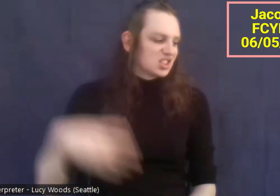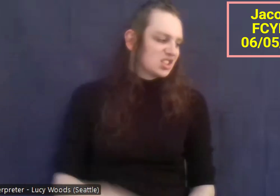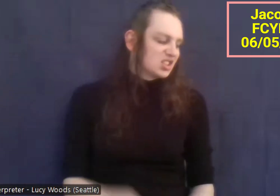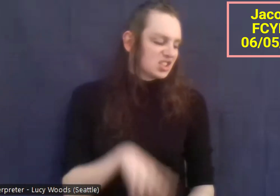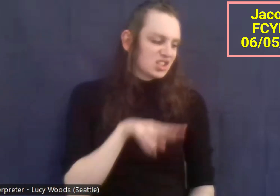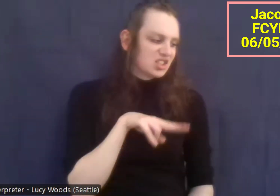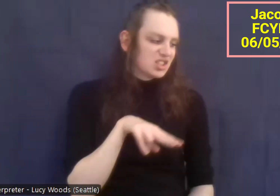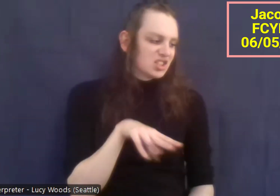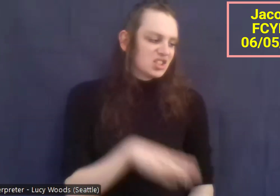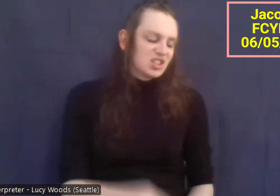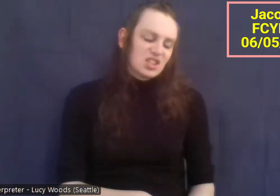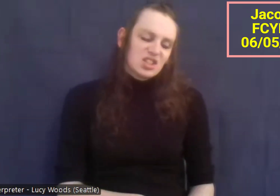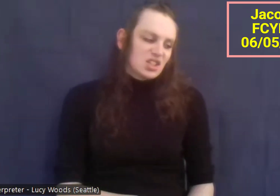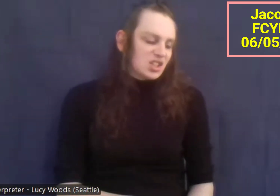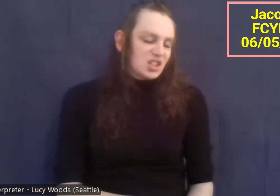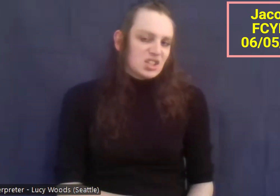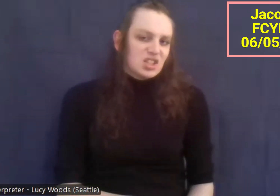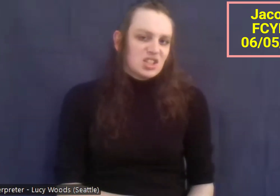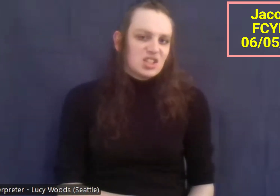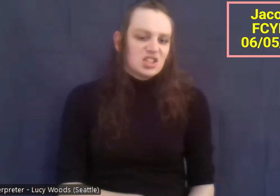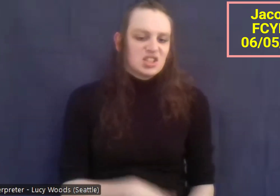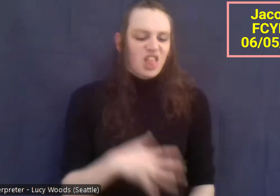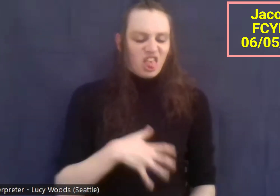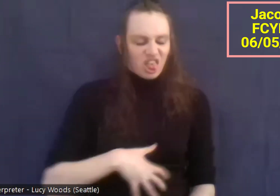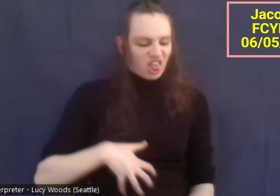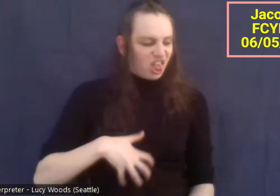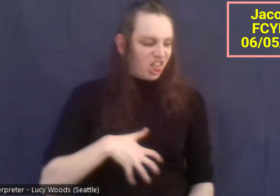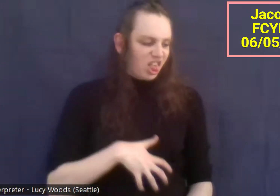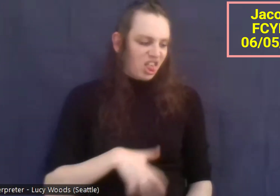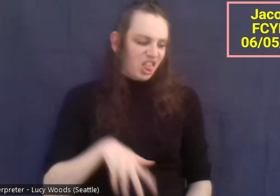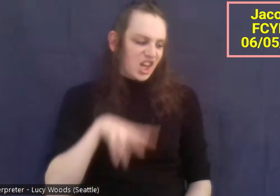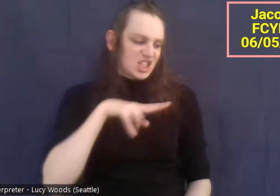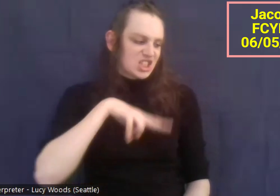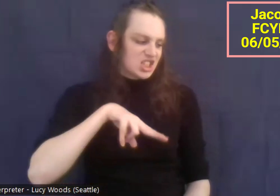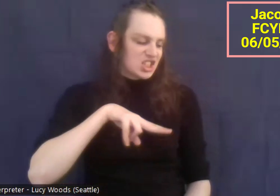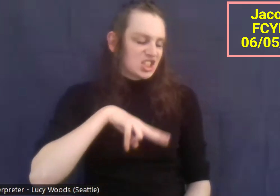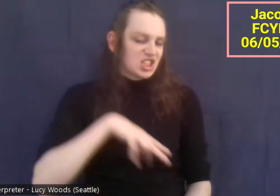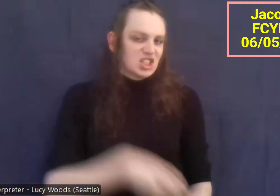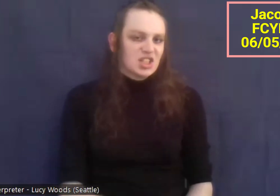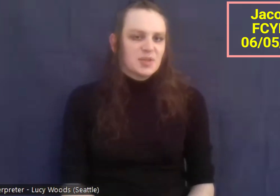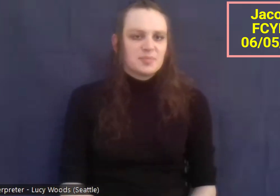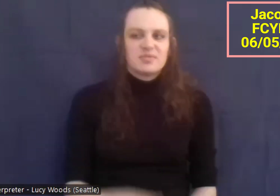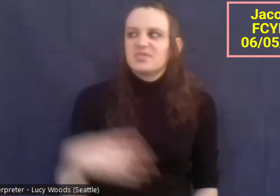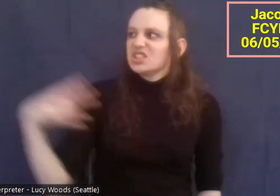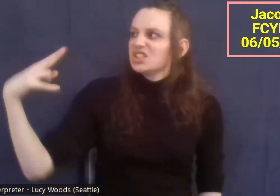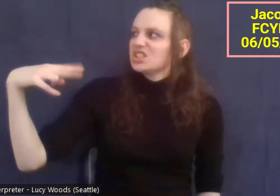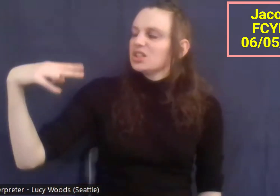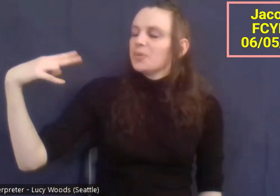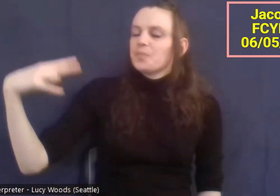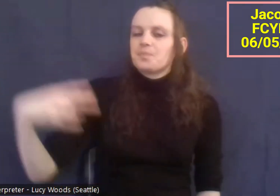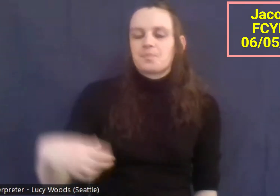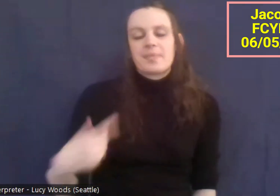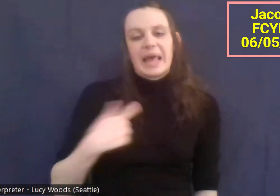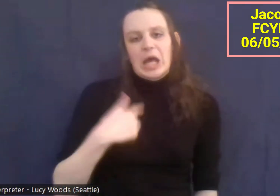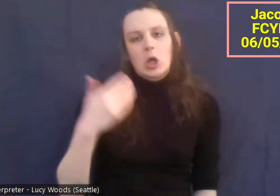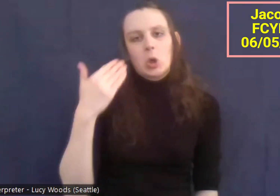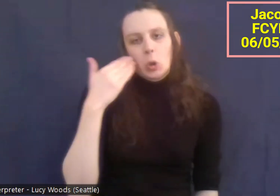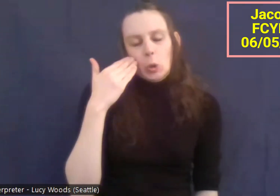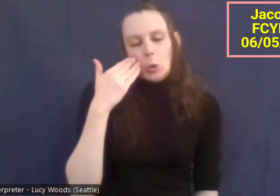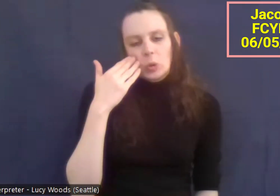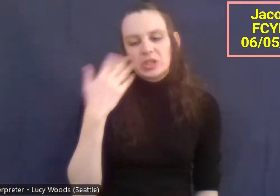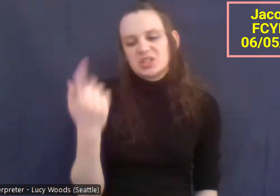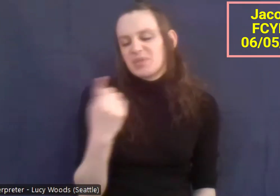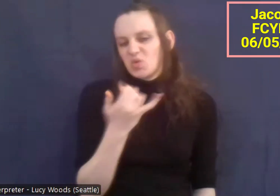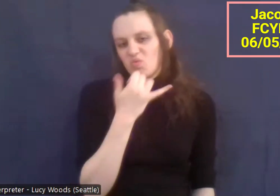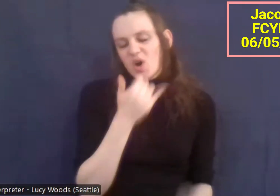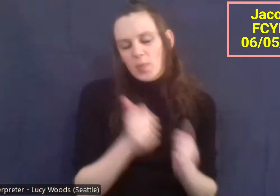that point in my life. He gave me that look of disgust. And at that point in time, I knew there was something wrong with